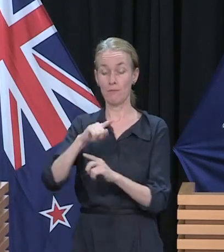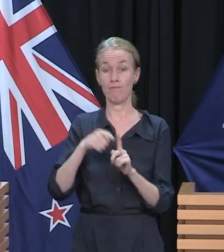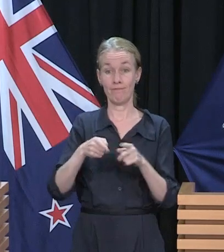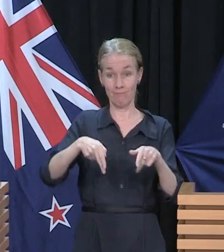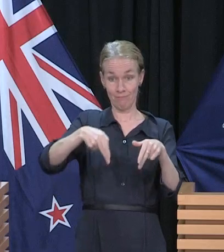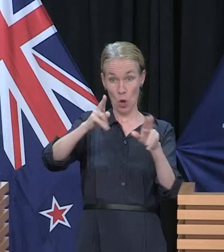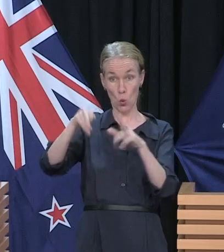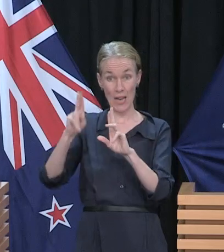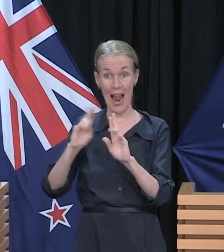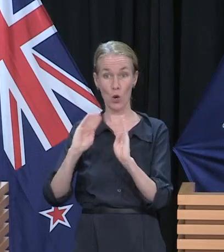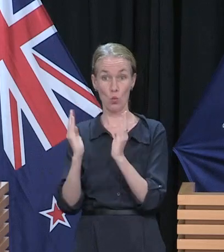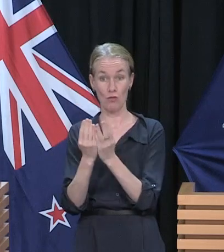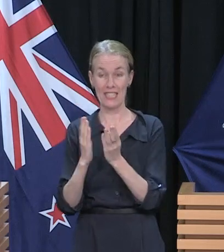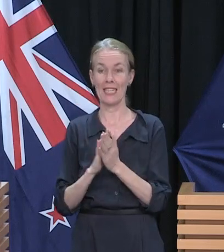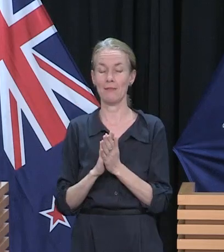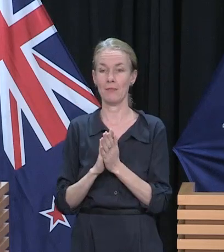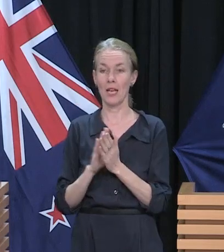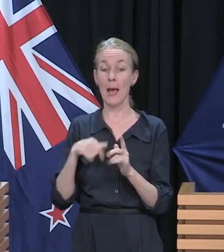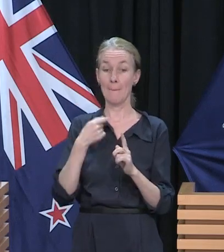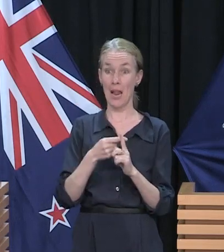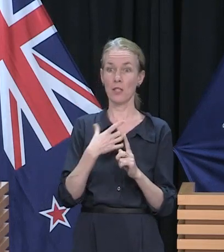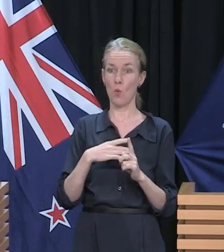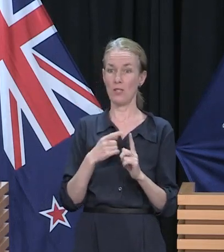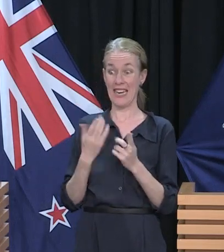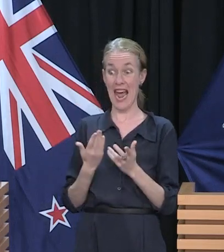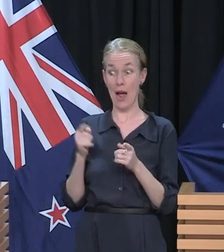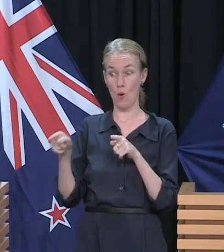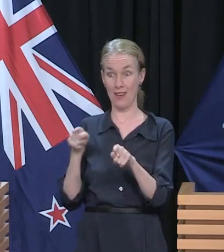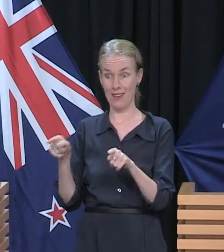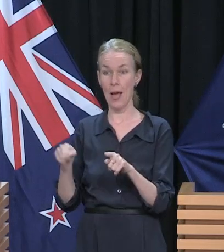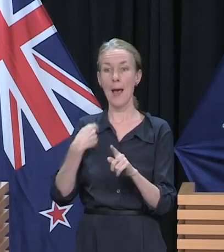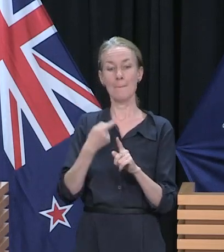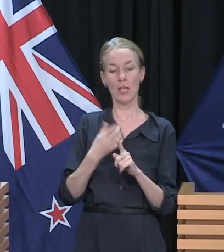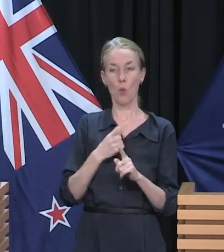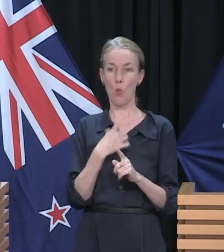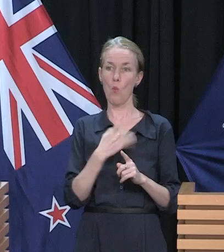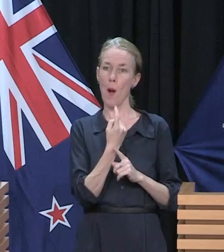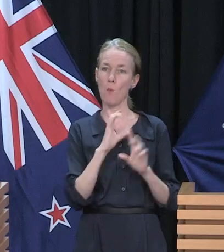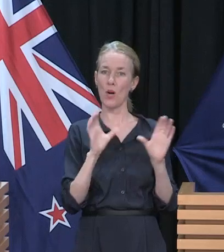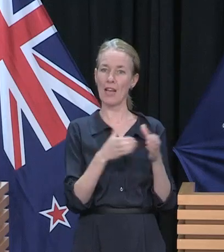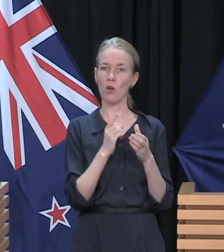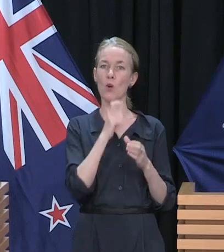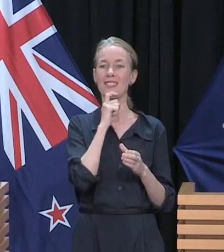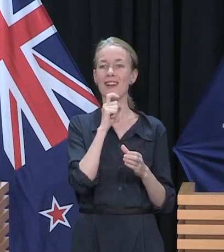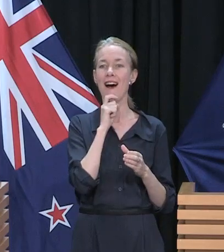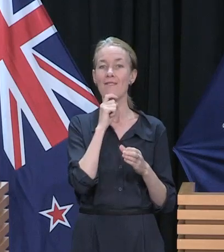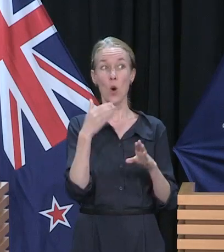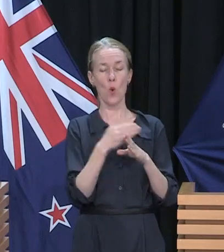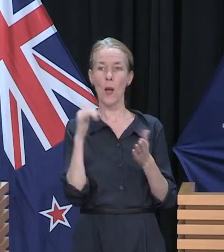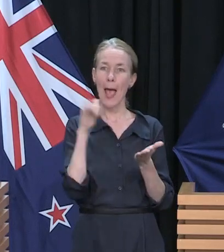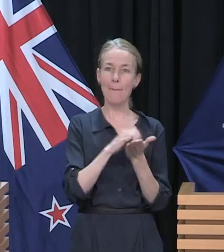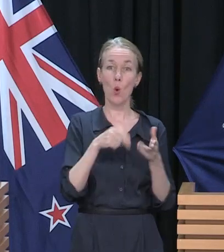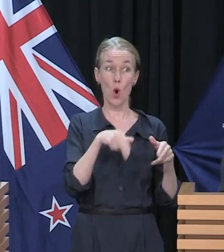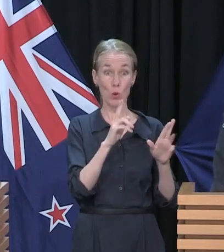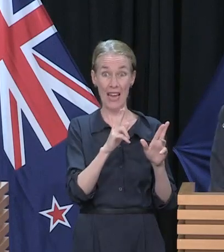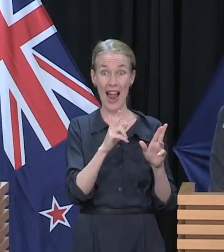that part now, but I want a separate reporting line for testing of staff at the border. So at the moment, their systems are being put in place to allow that to